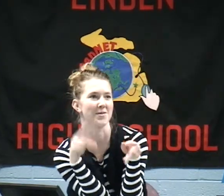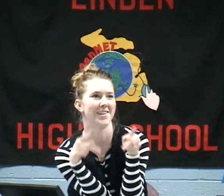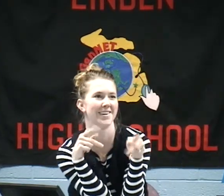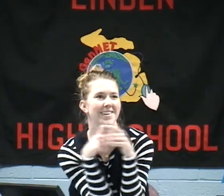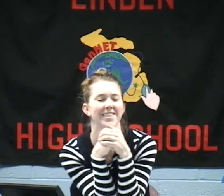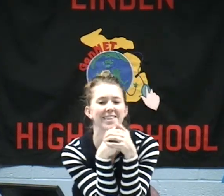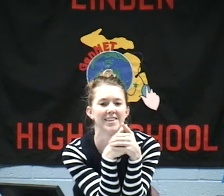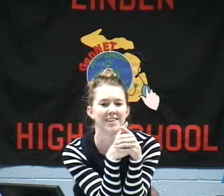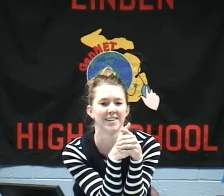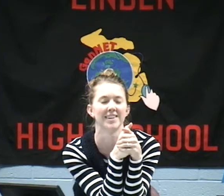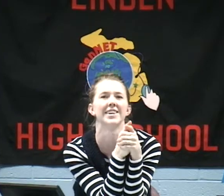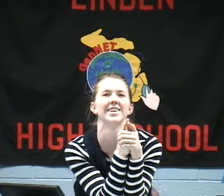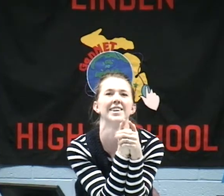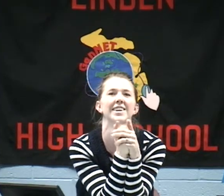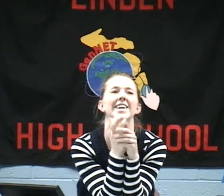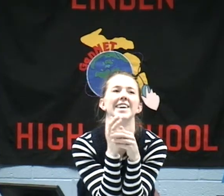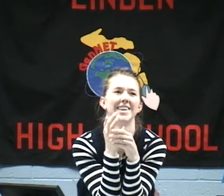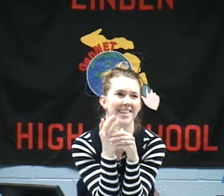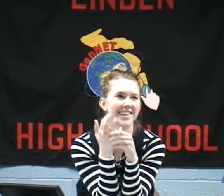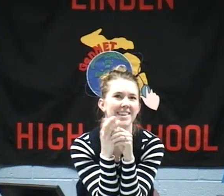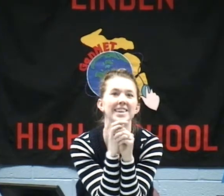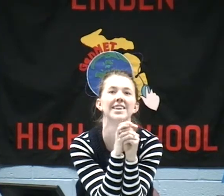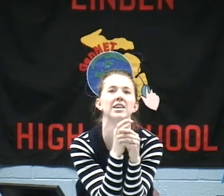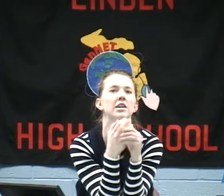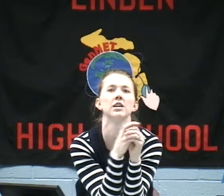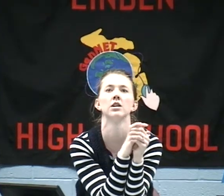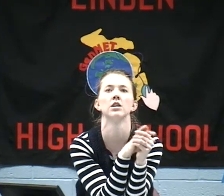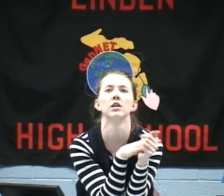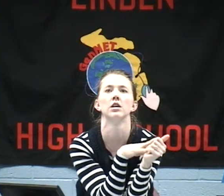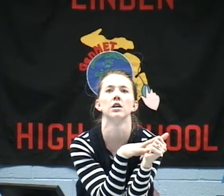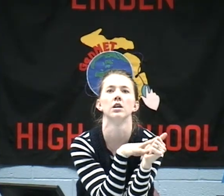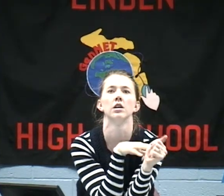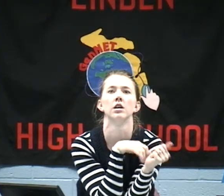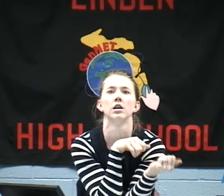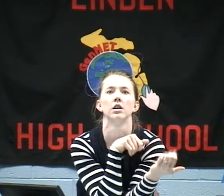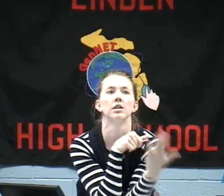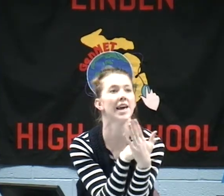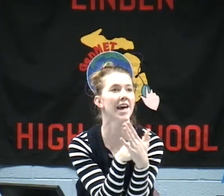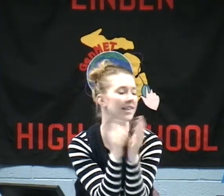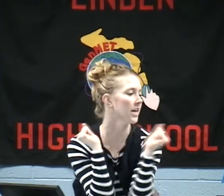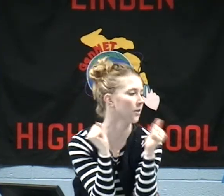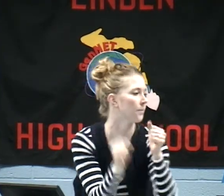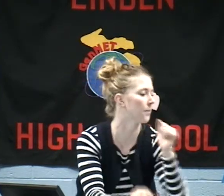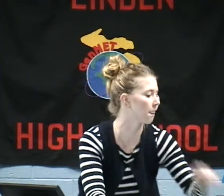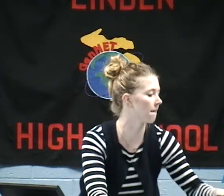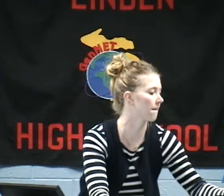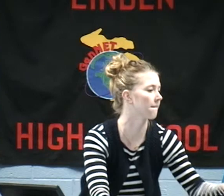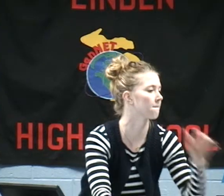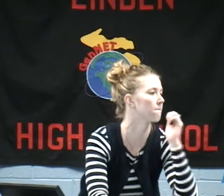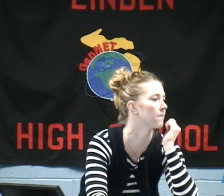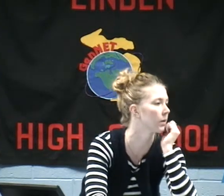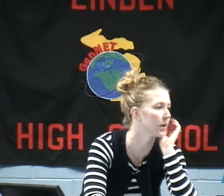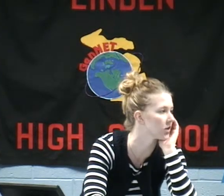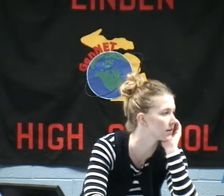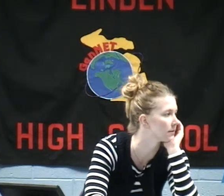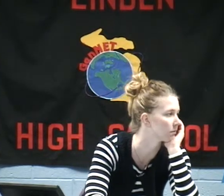No, auditory for deaf people, visual for blind people. Get wrecked. Yay, thank you. I want to watch this.